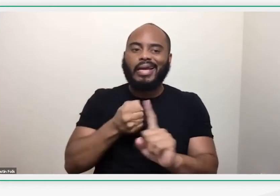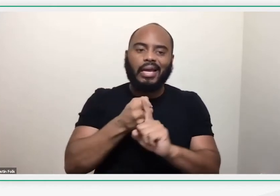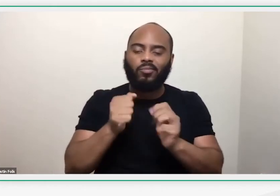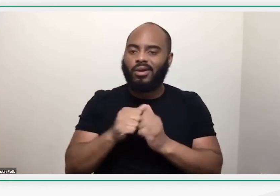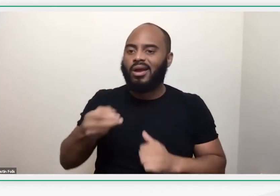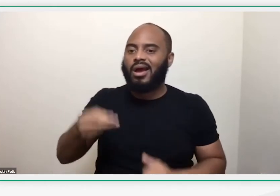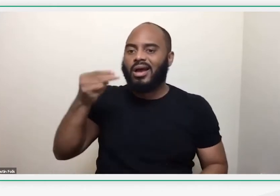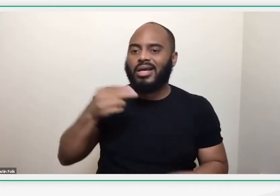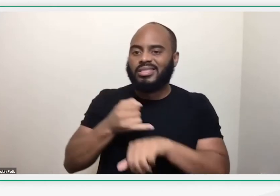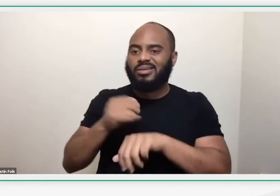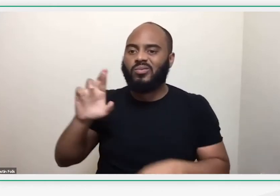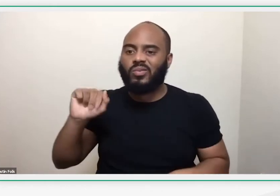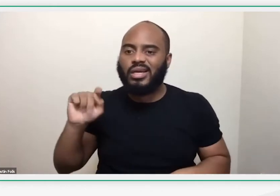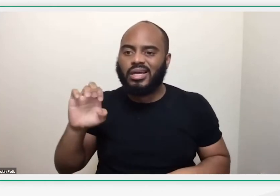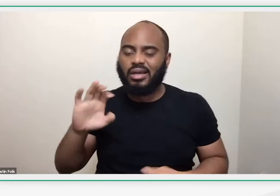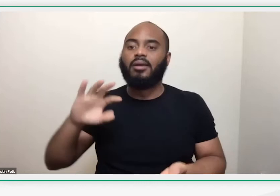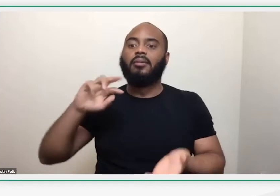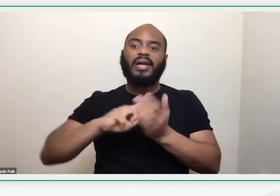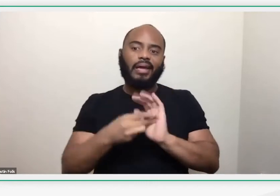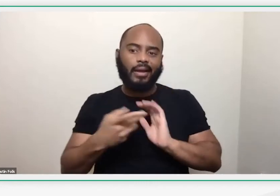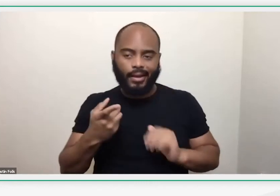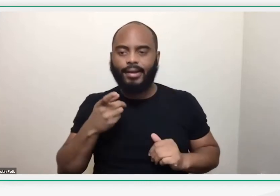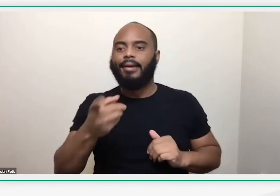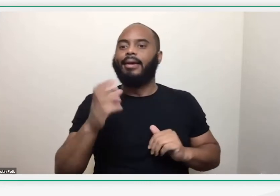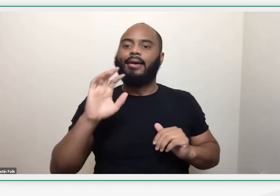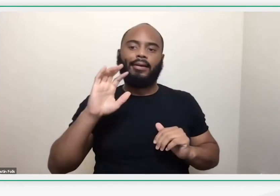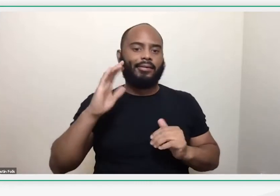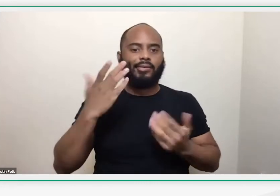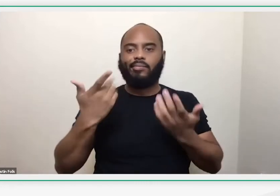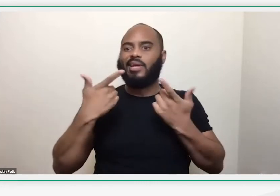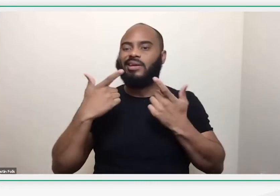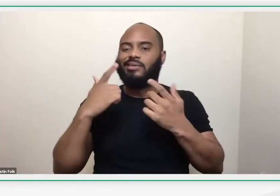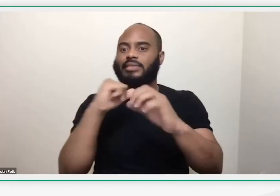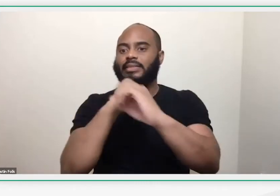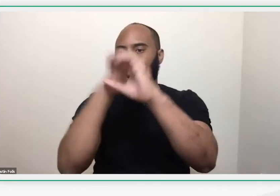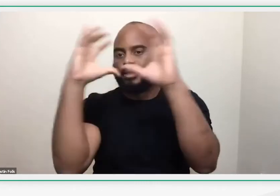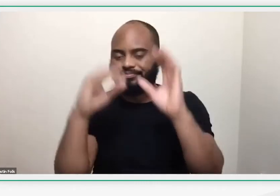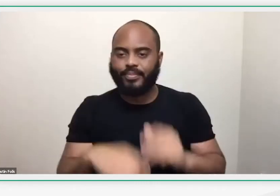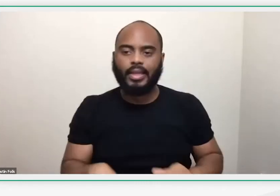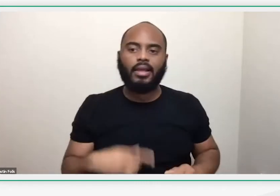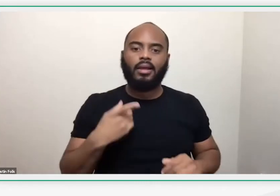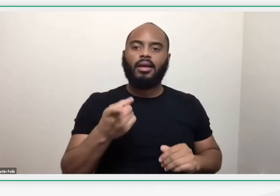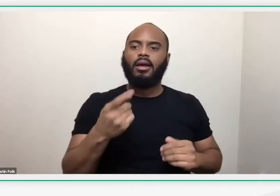Now, if you do have a bad credit score, that means you're going to be hit with higher interest rates most of the time.